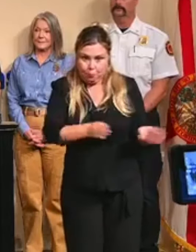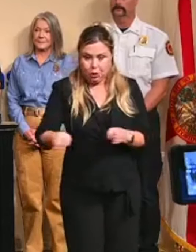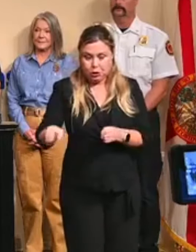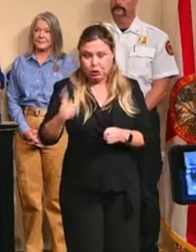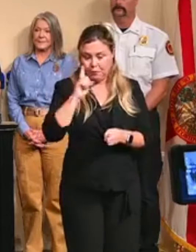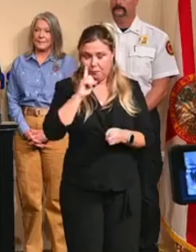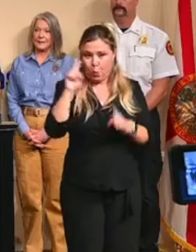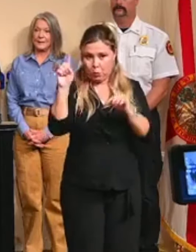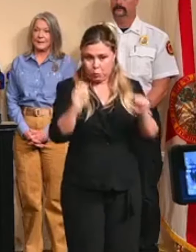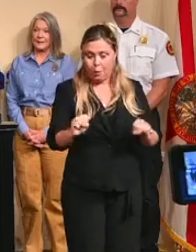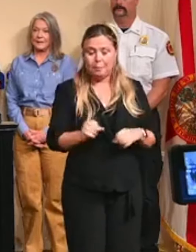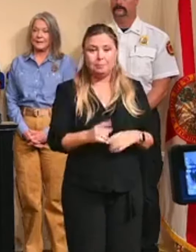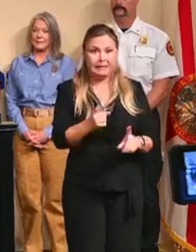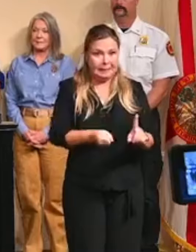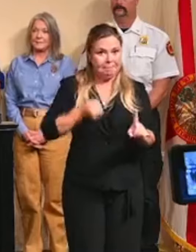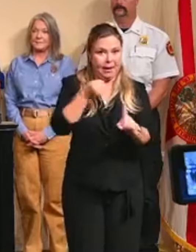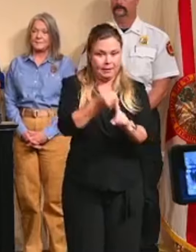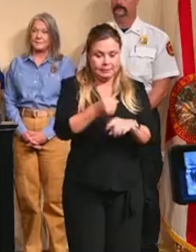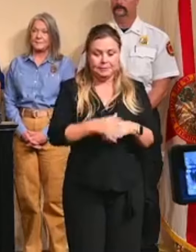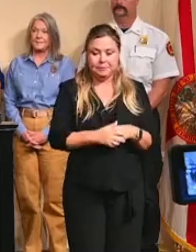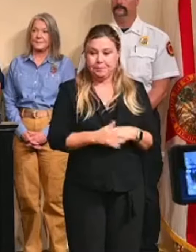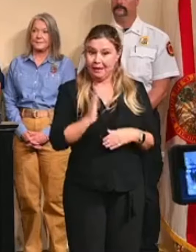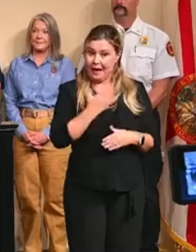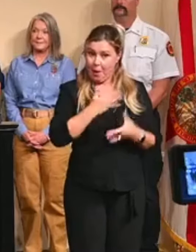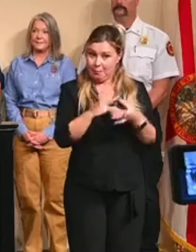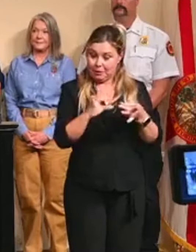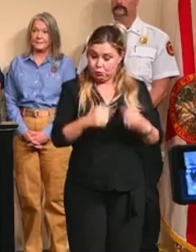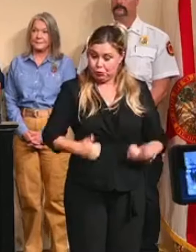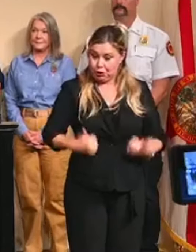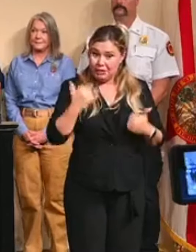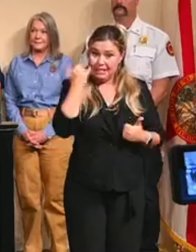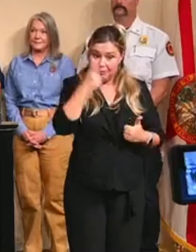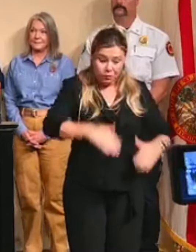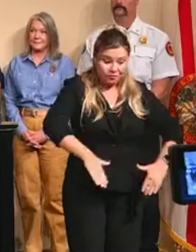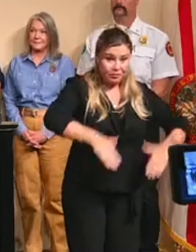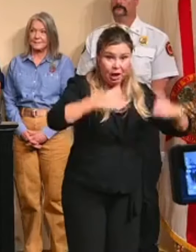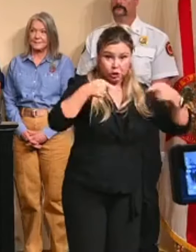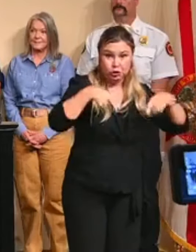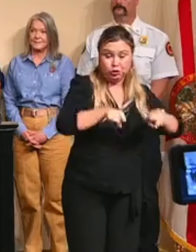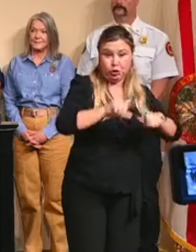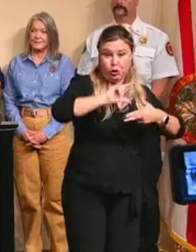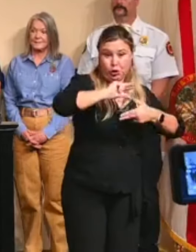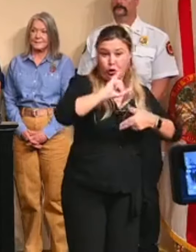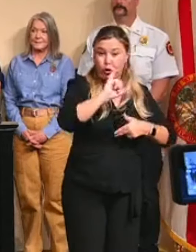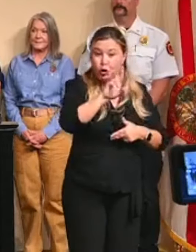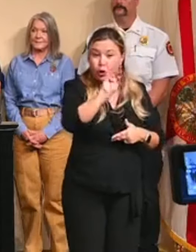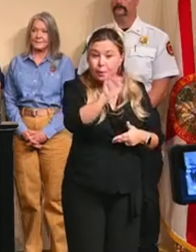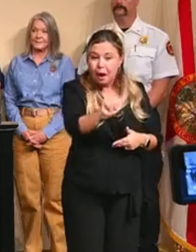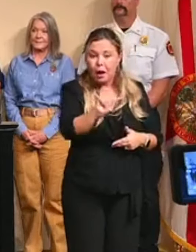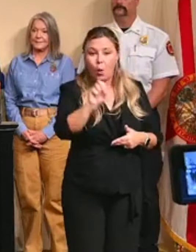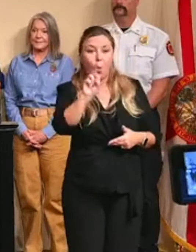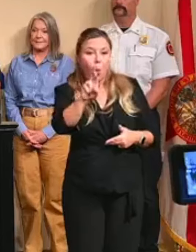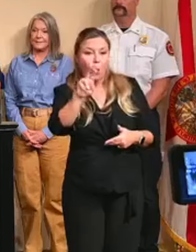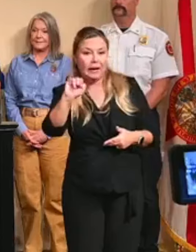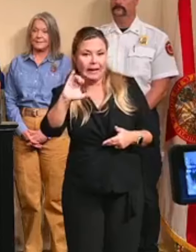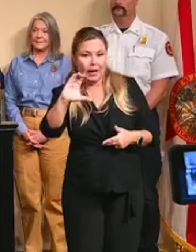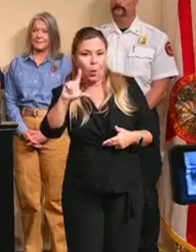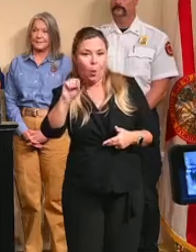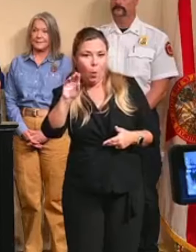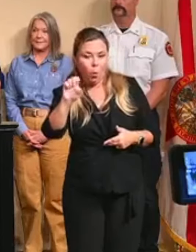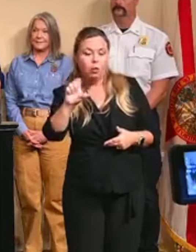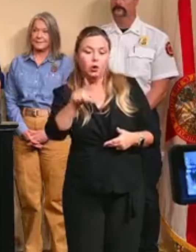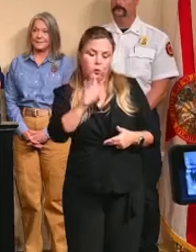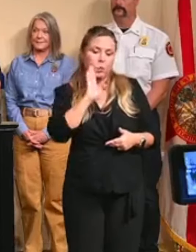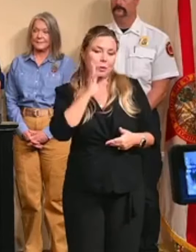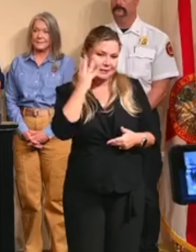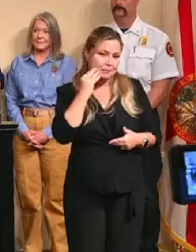for storm impacts. Our message to residents is if you flooded during Hurricane Irma or Nicole, that you are likely to